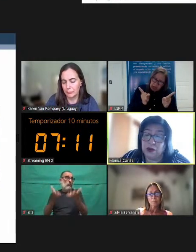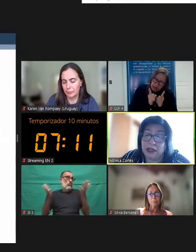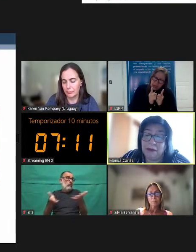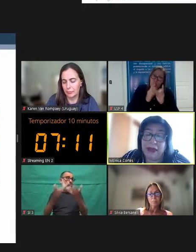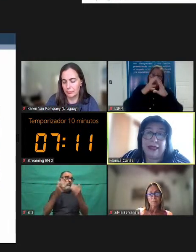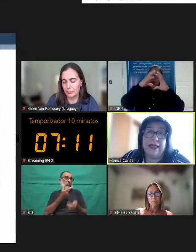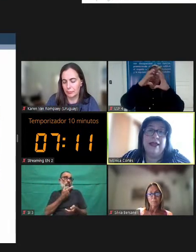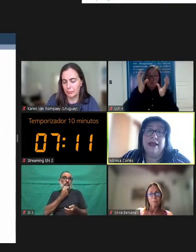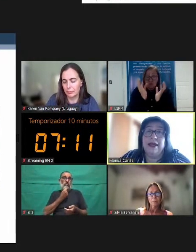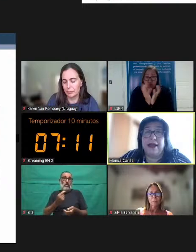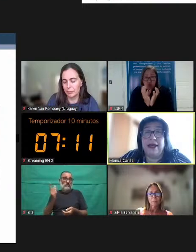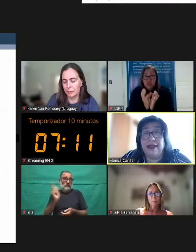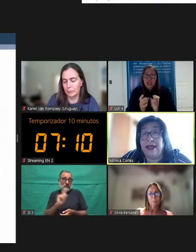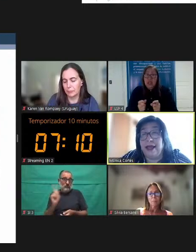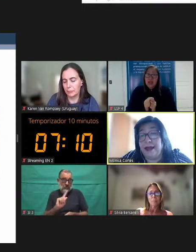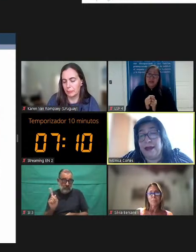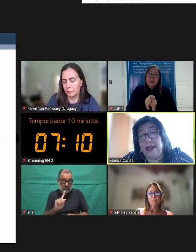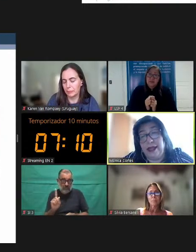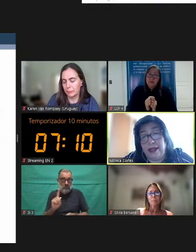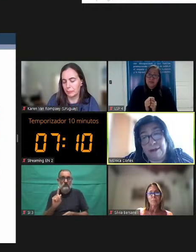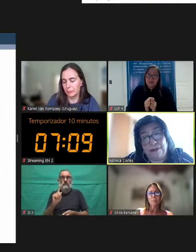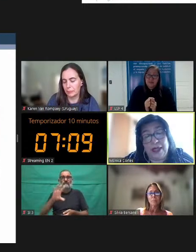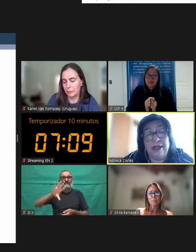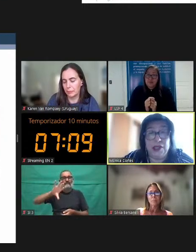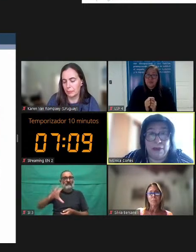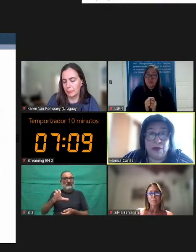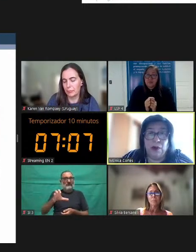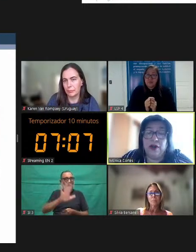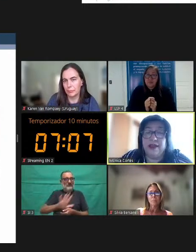and the world report that came out in 2020